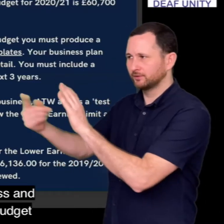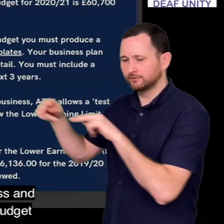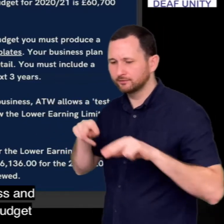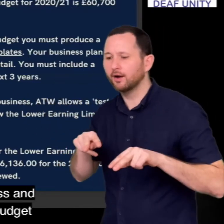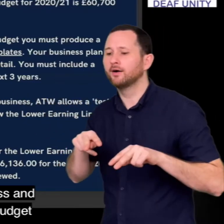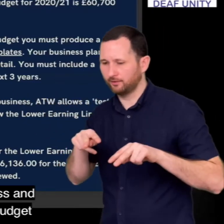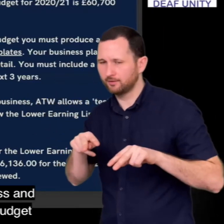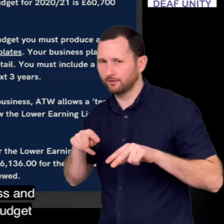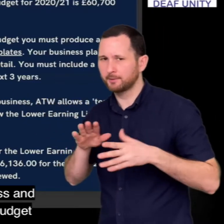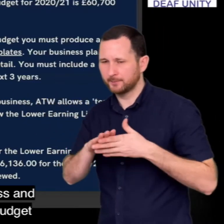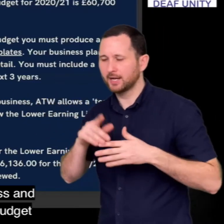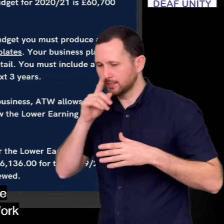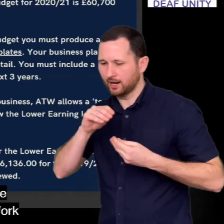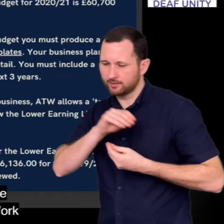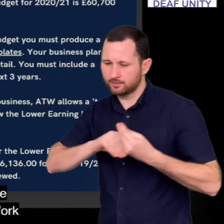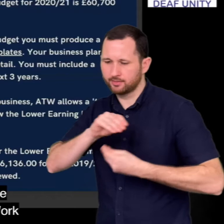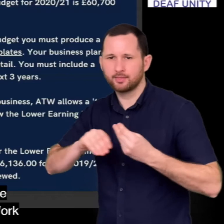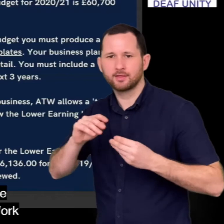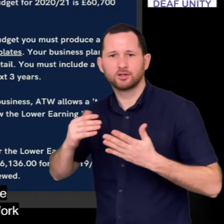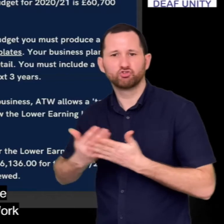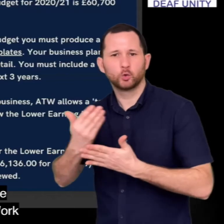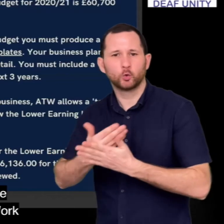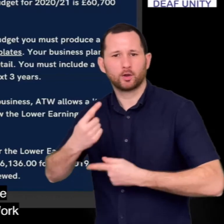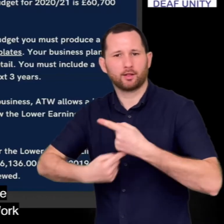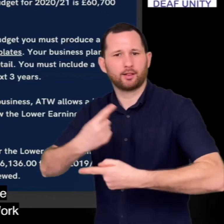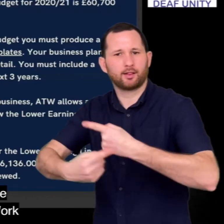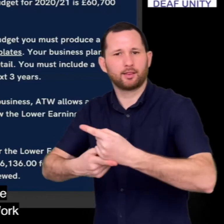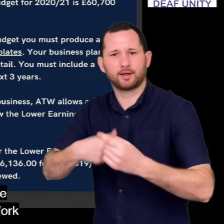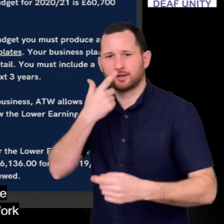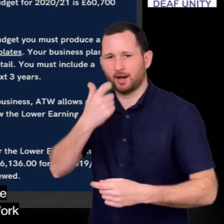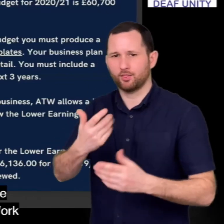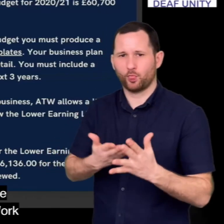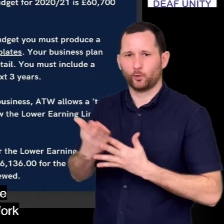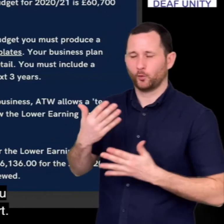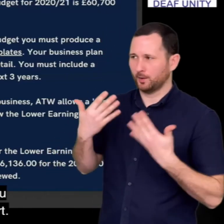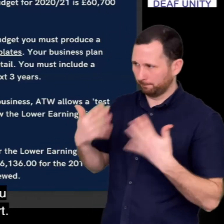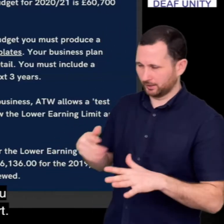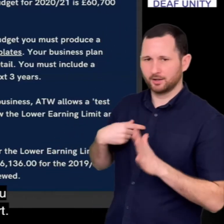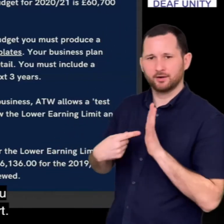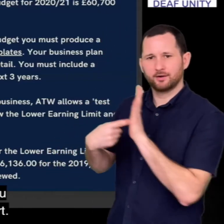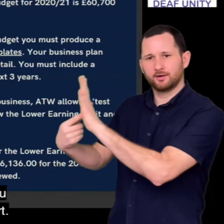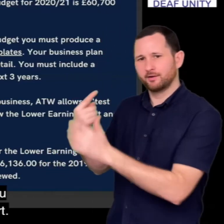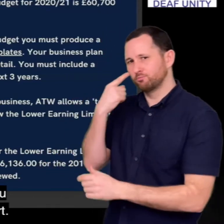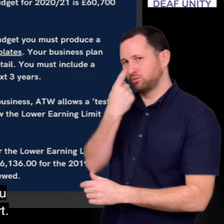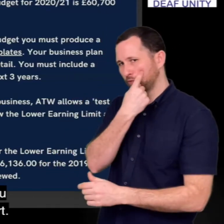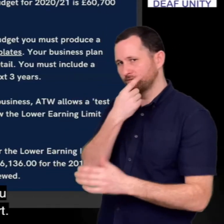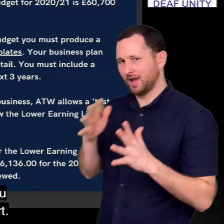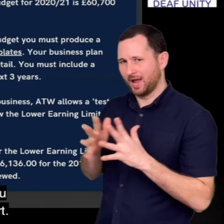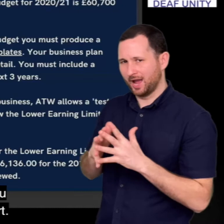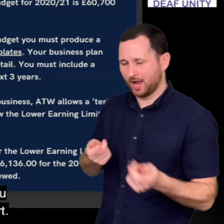every year, you have to renew your budget and you have to prove yourself. to Access to Work, why they're giving you this money for